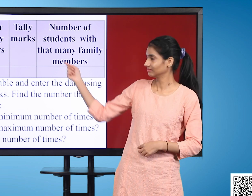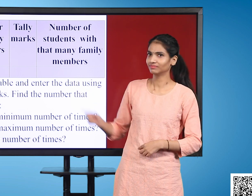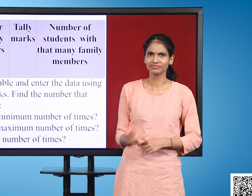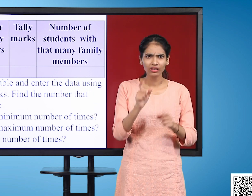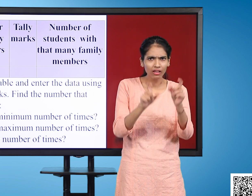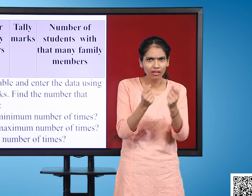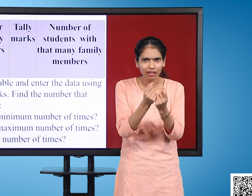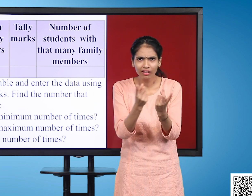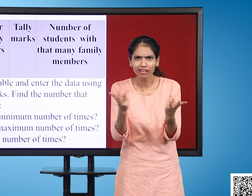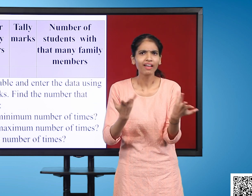tally marks,